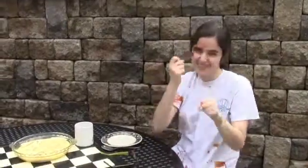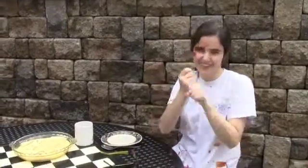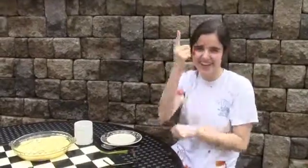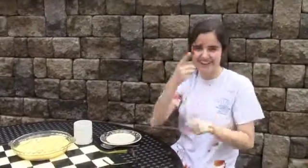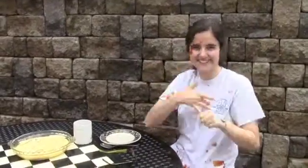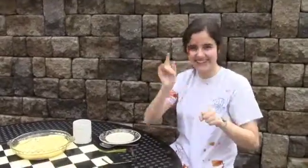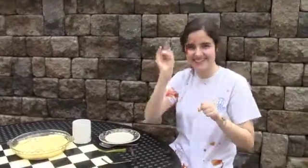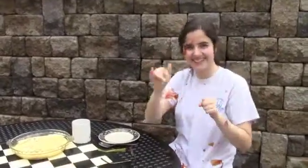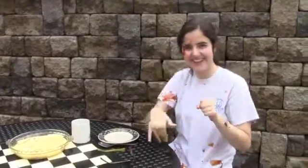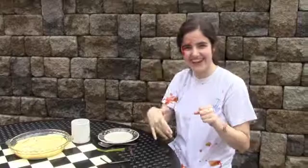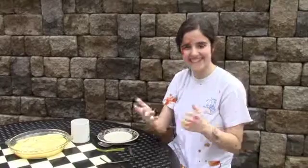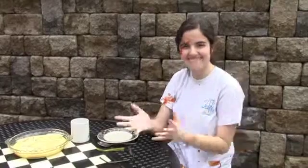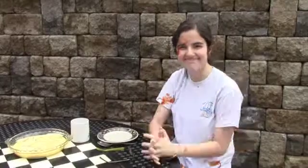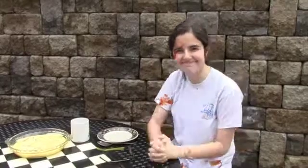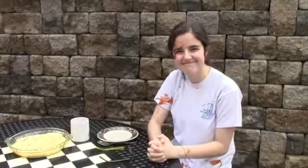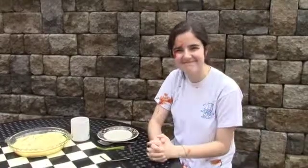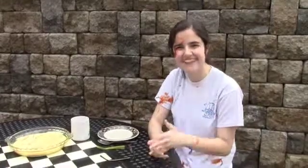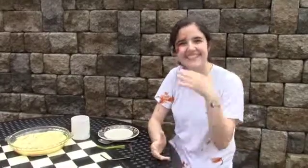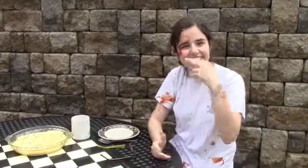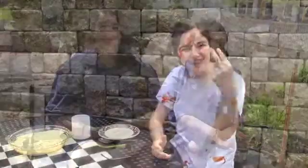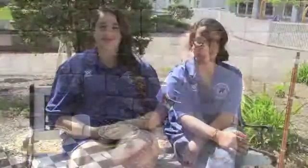Every year, Spain has a famous tomato